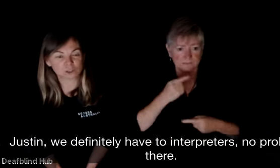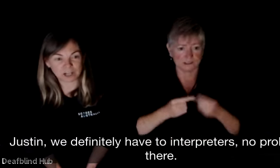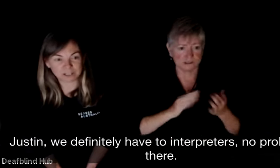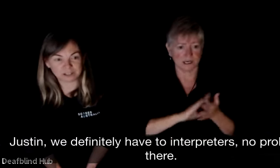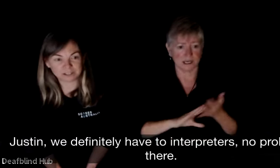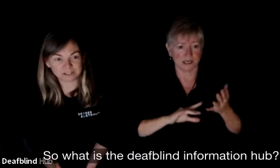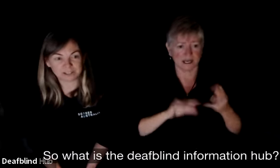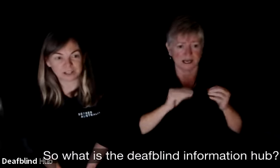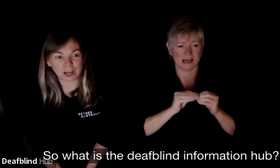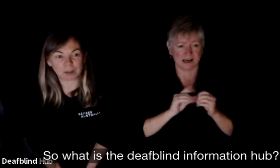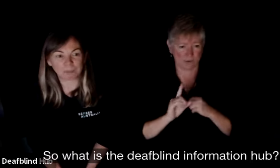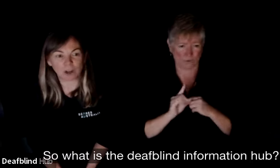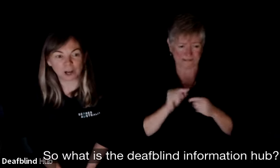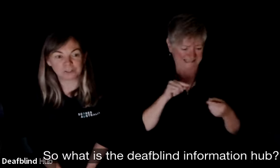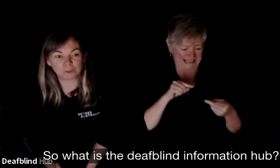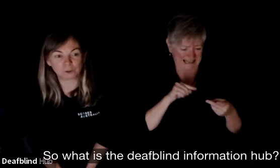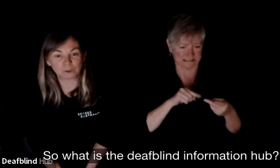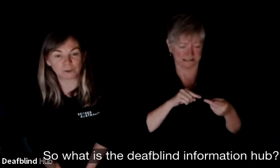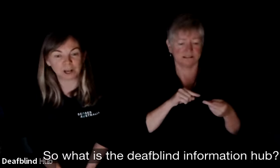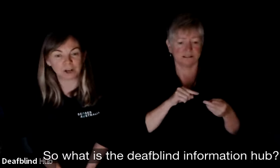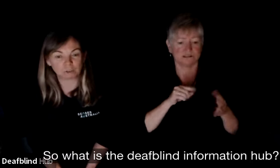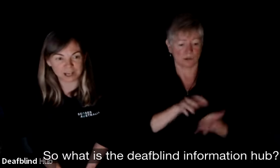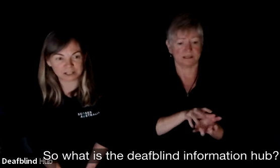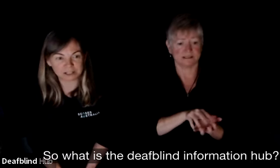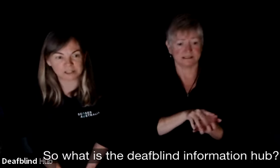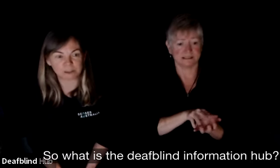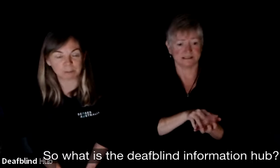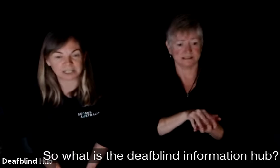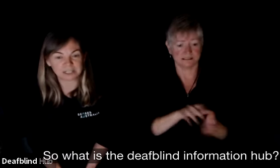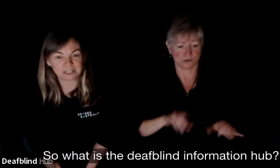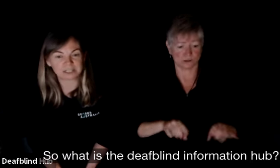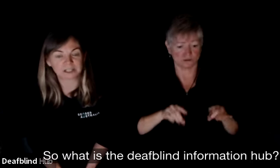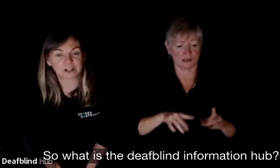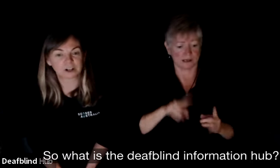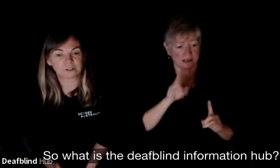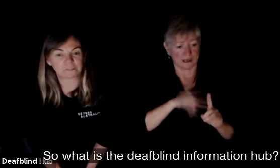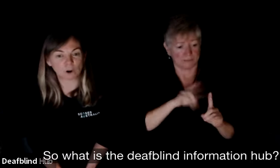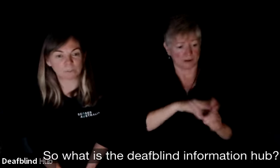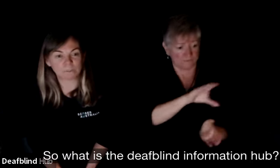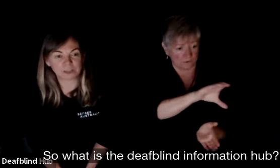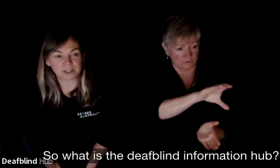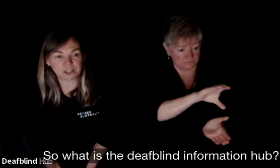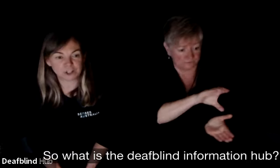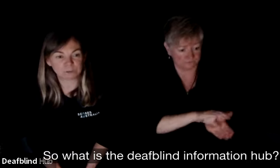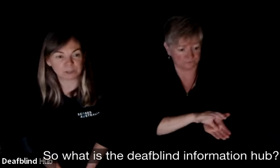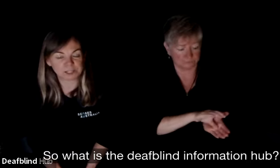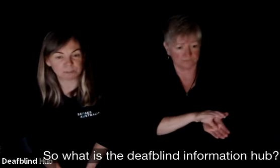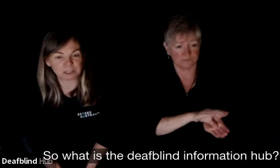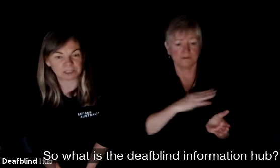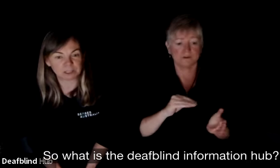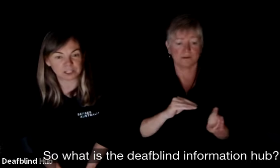Census Australia applied for a grant, some money, from the